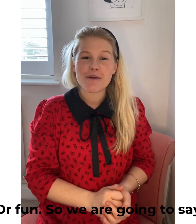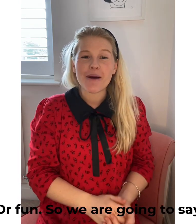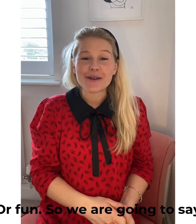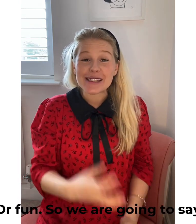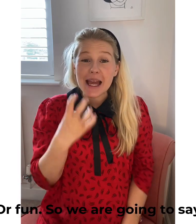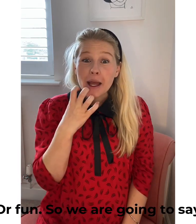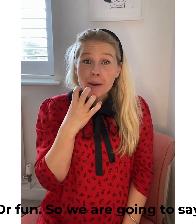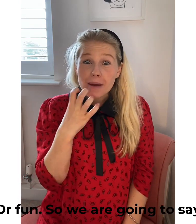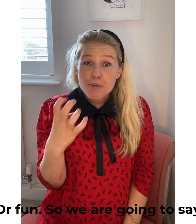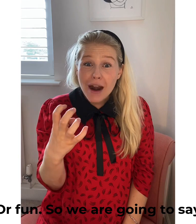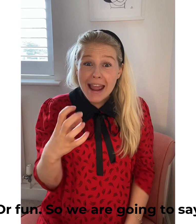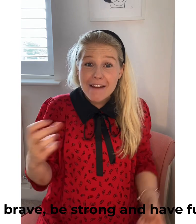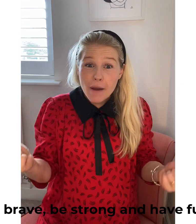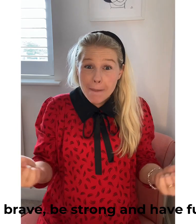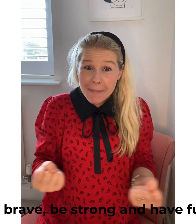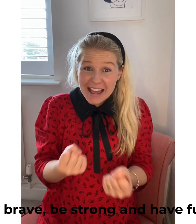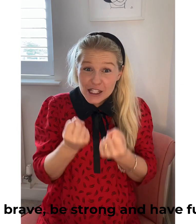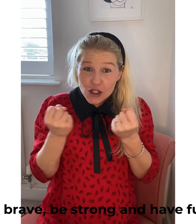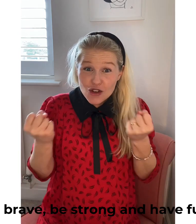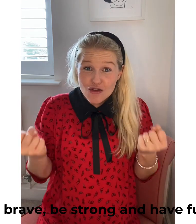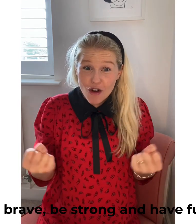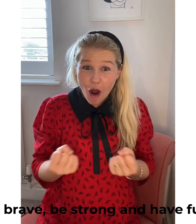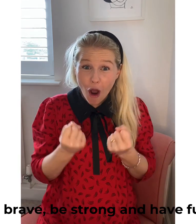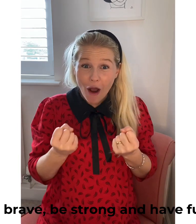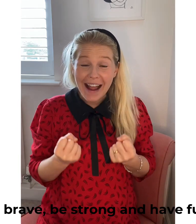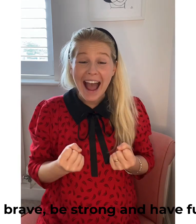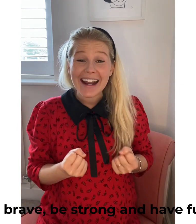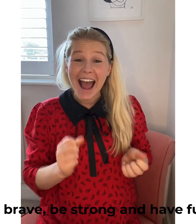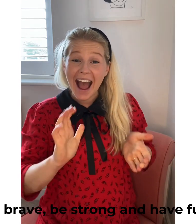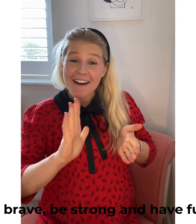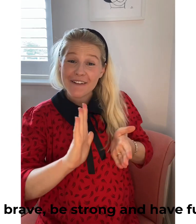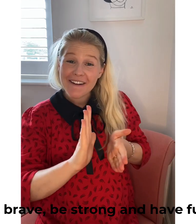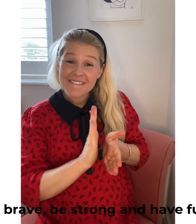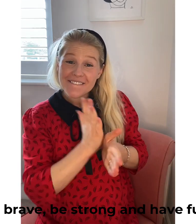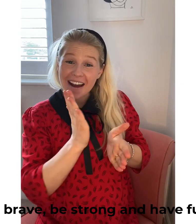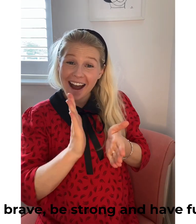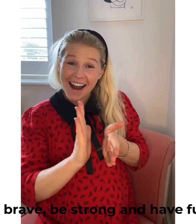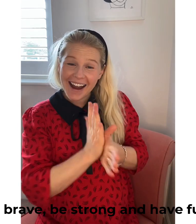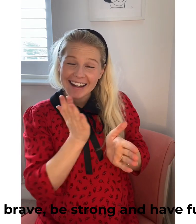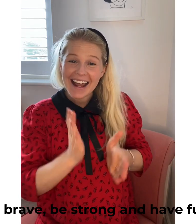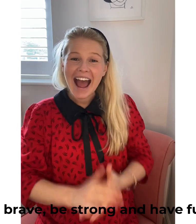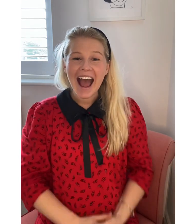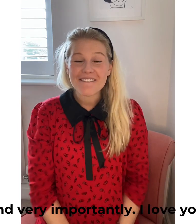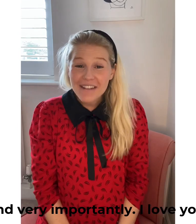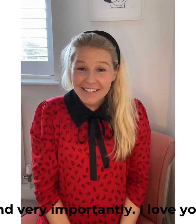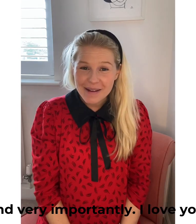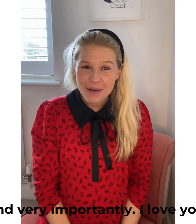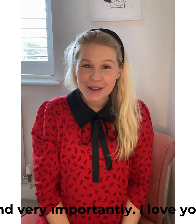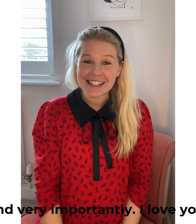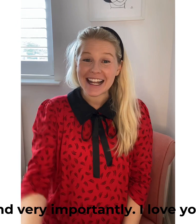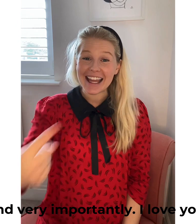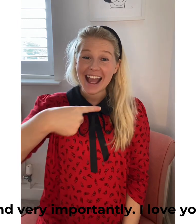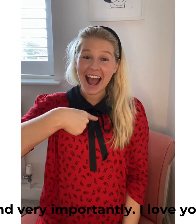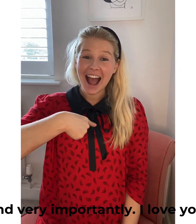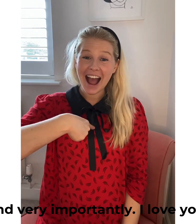want to say, be brave, be strong, and have fun. And very importantly,